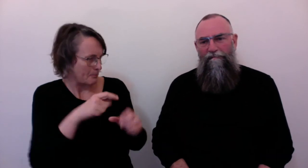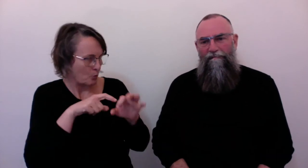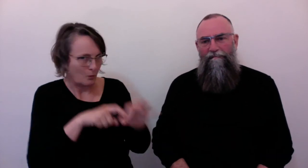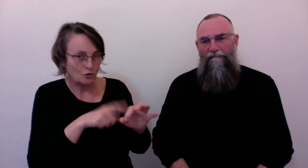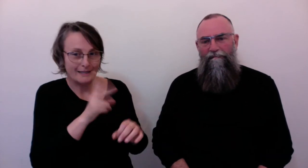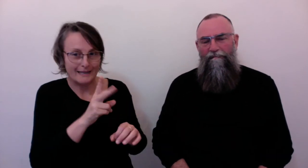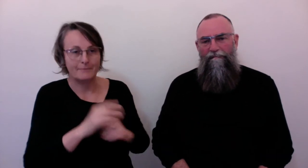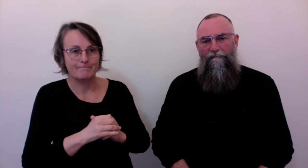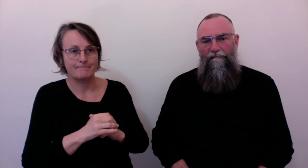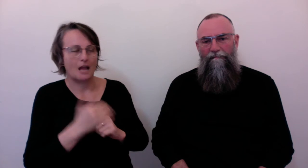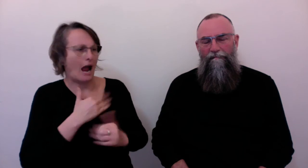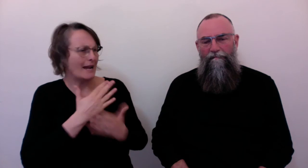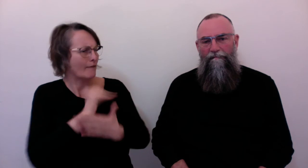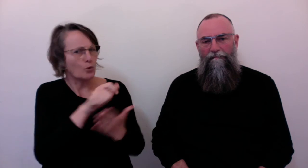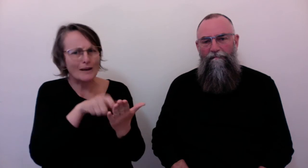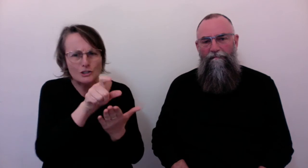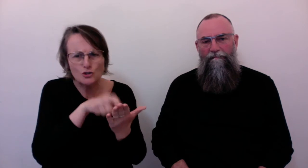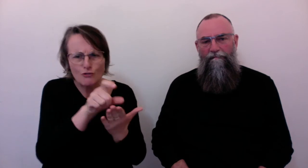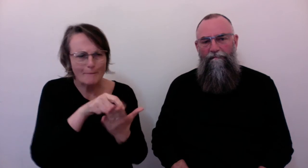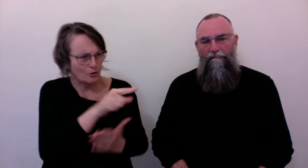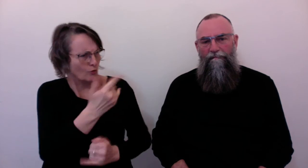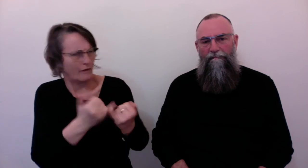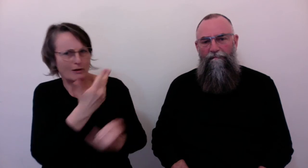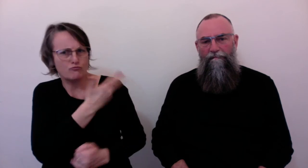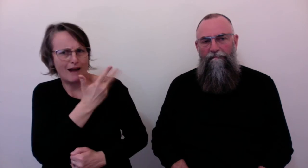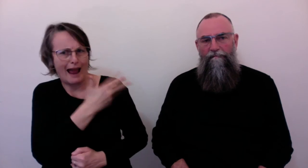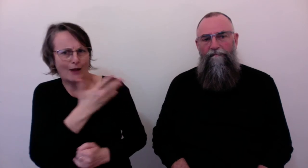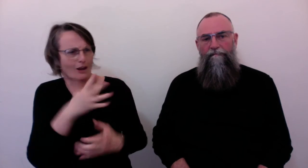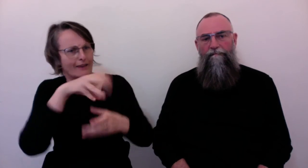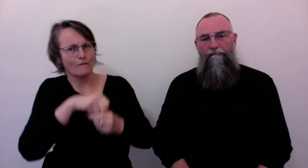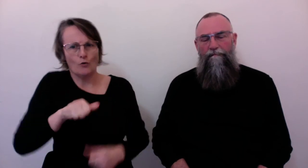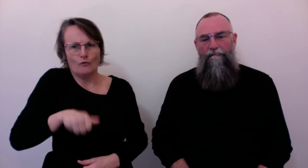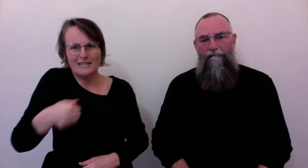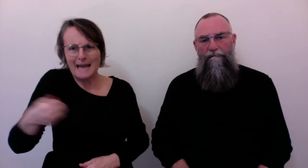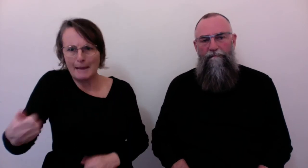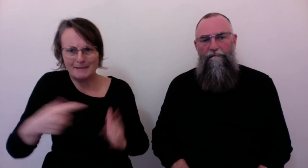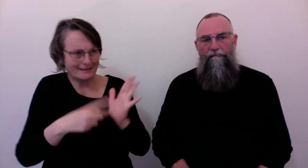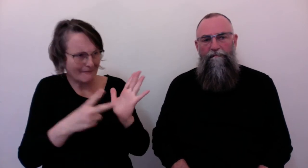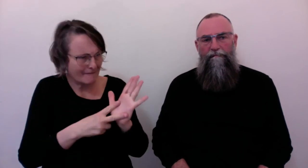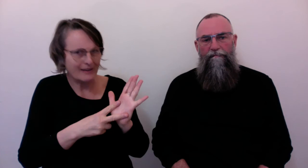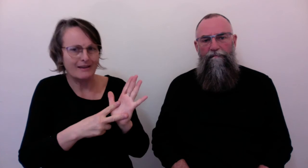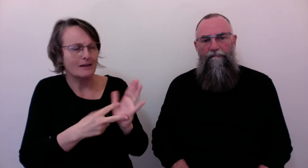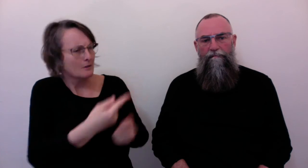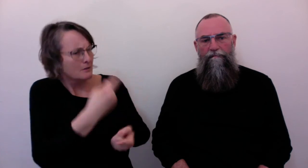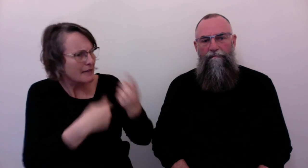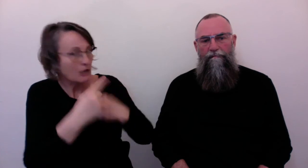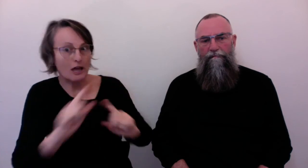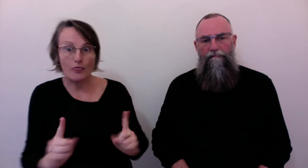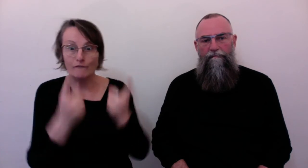I love your Instagram because you're very openly proud about going on Neighbours. Like it Yes. meant a lot to you. Yeah. Just talk us through that first day on set. Like as Yeah.